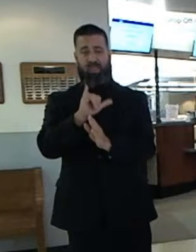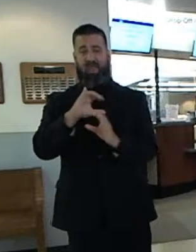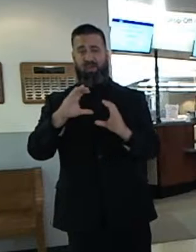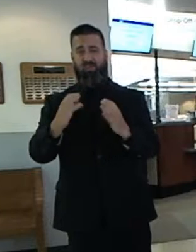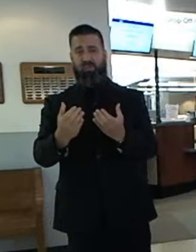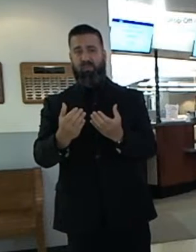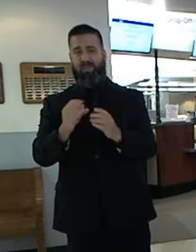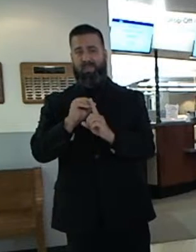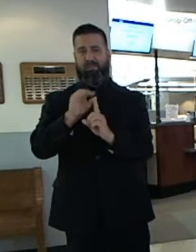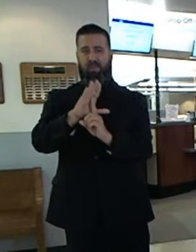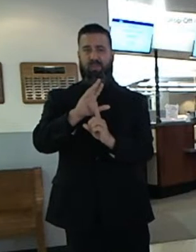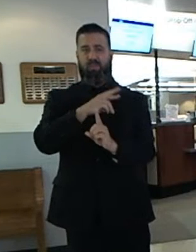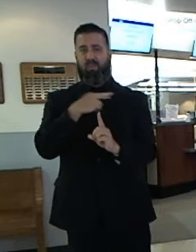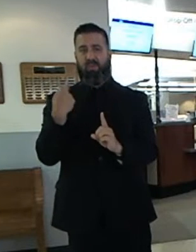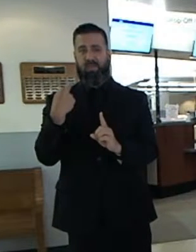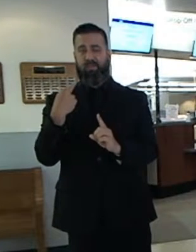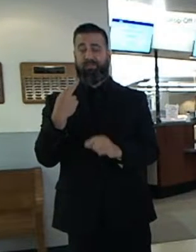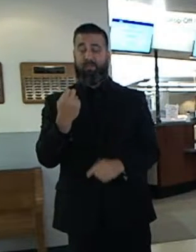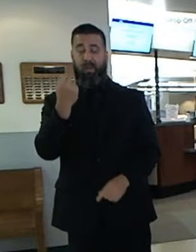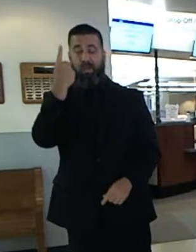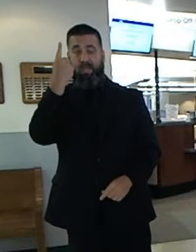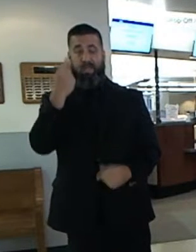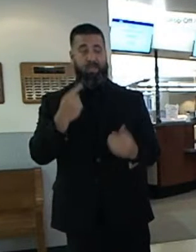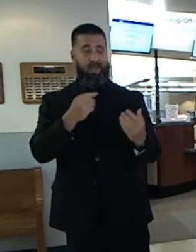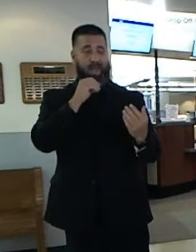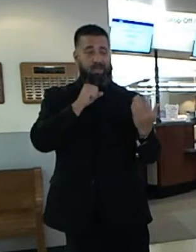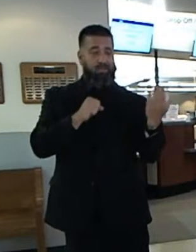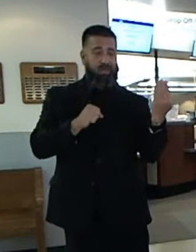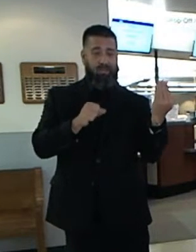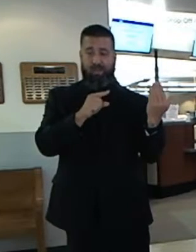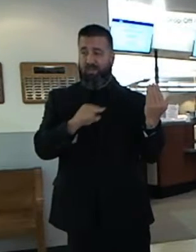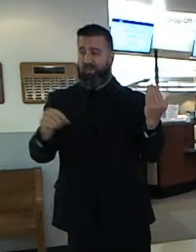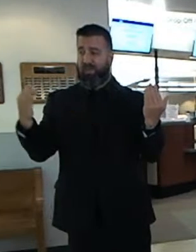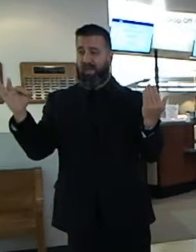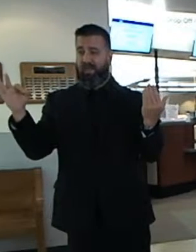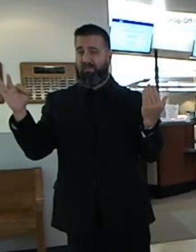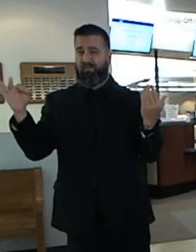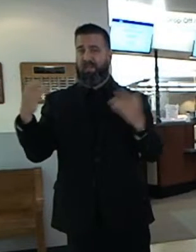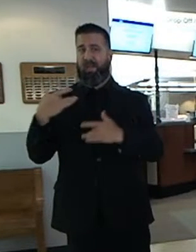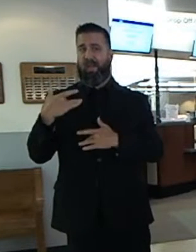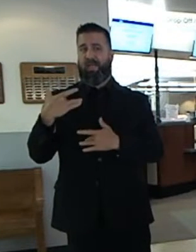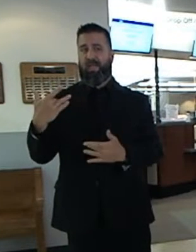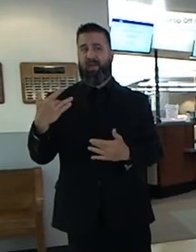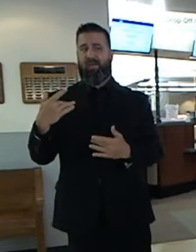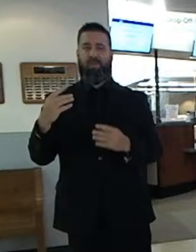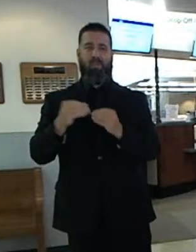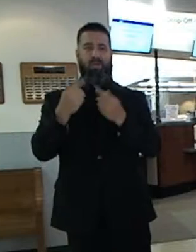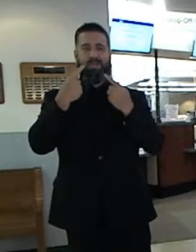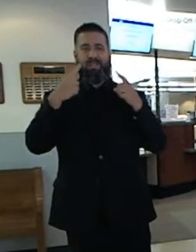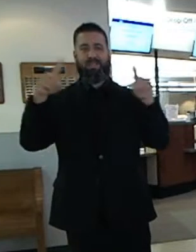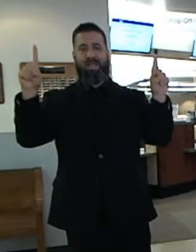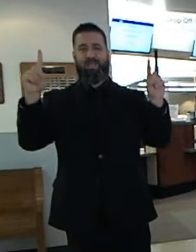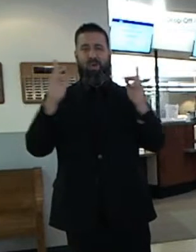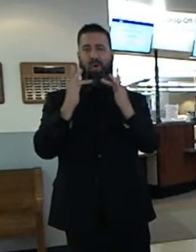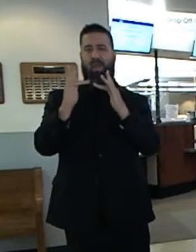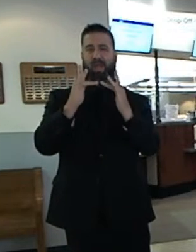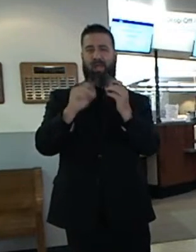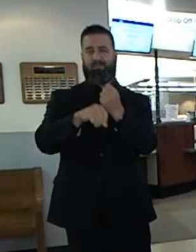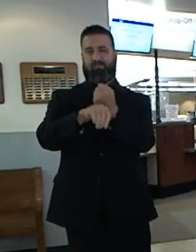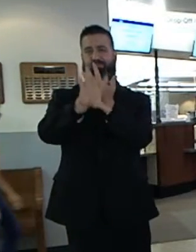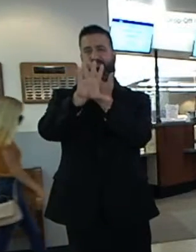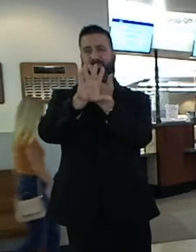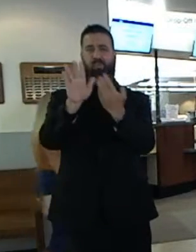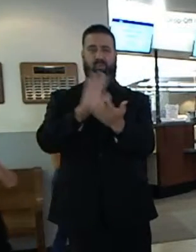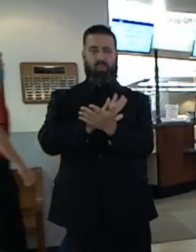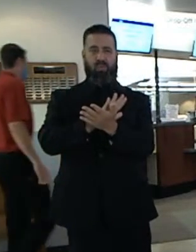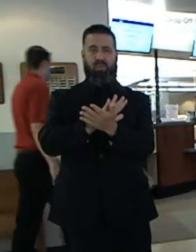risk. That's also an age group that traditionally has more success in a virtual setting or online setting than the younger kids. We're sensitive